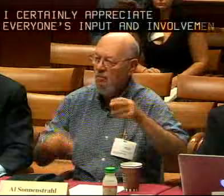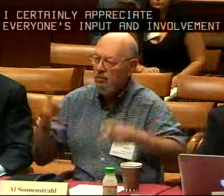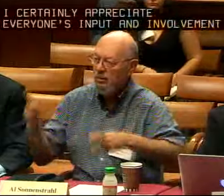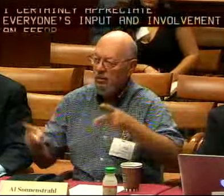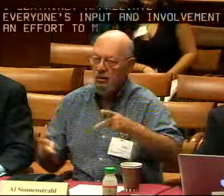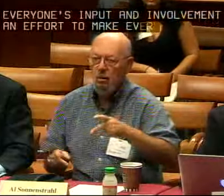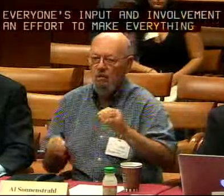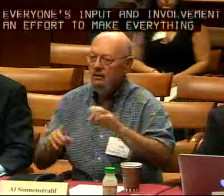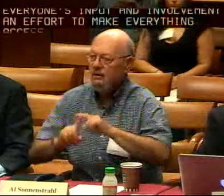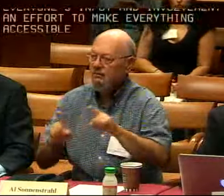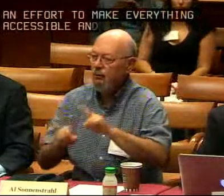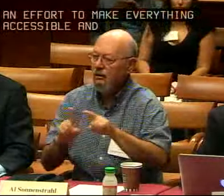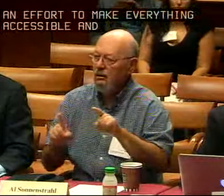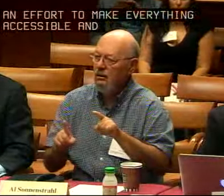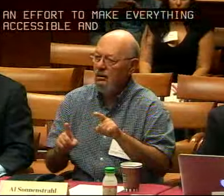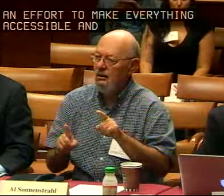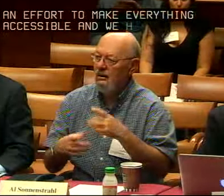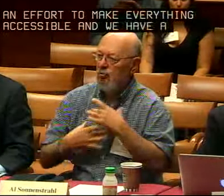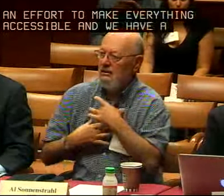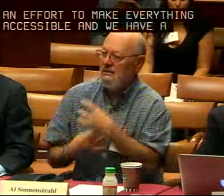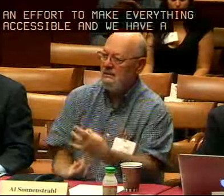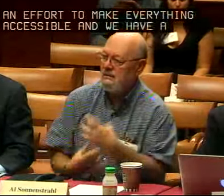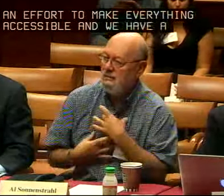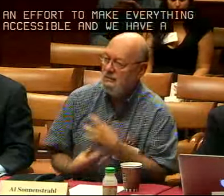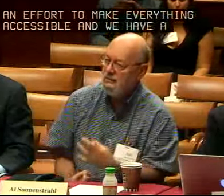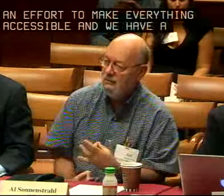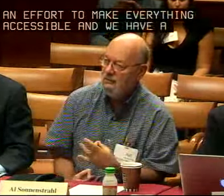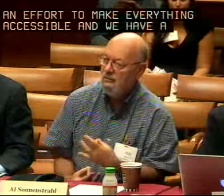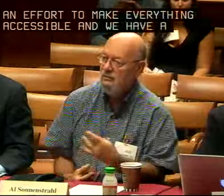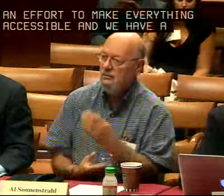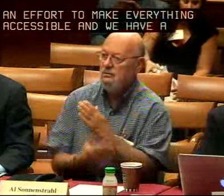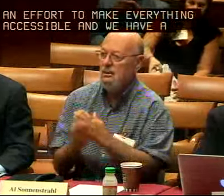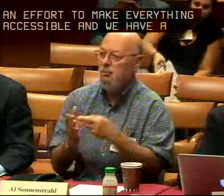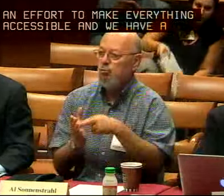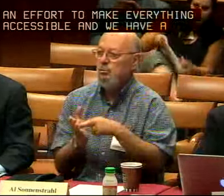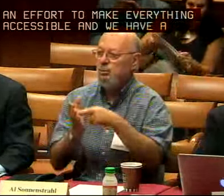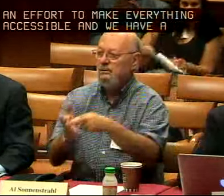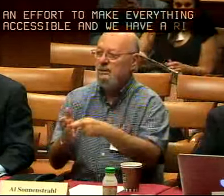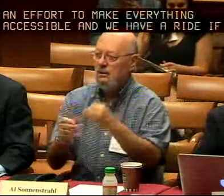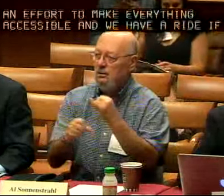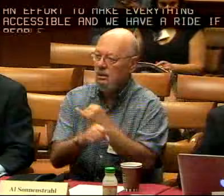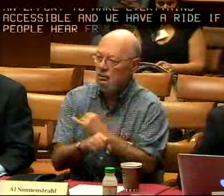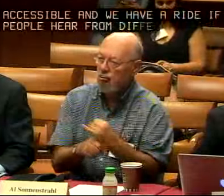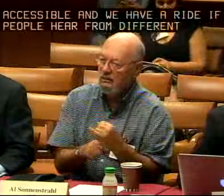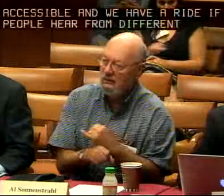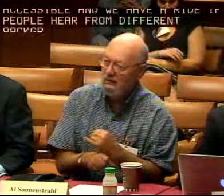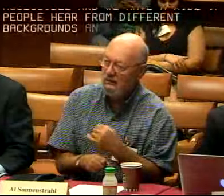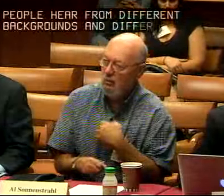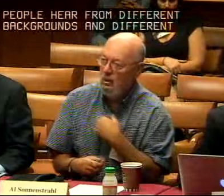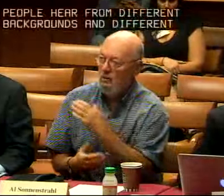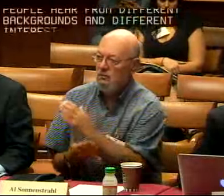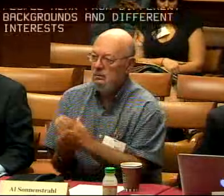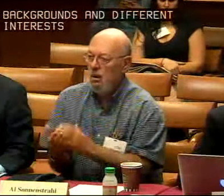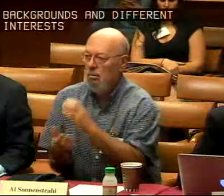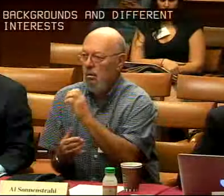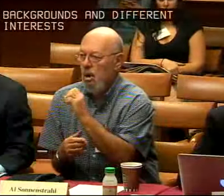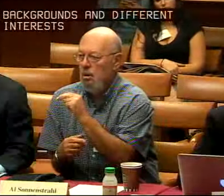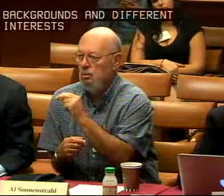variety of people here from different backgrounds and different interests. Some representing industry. We have some